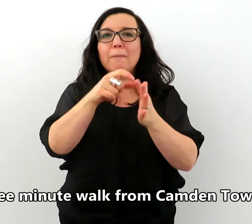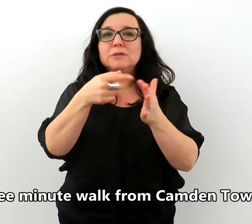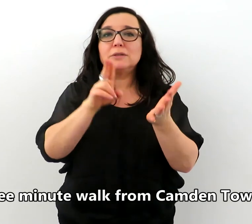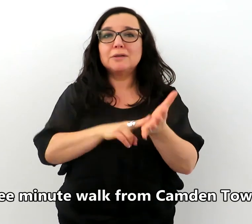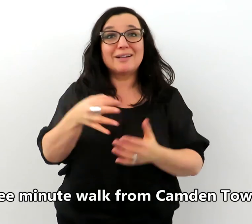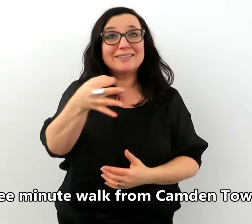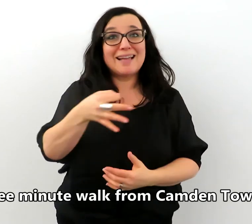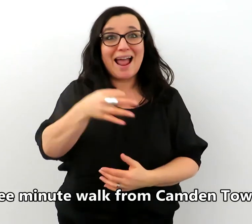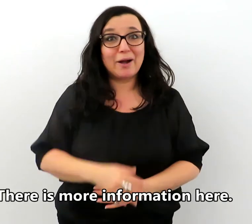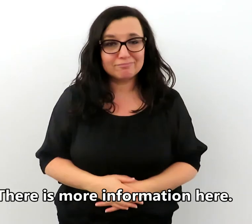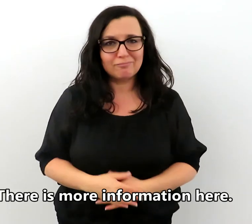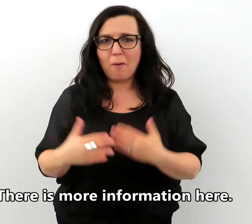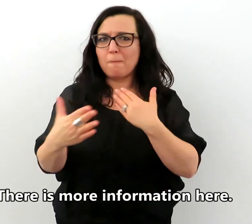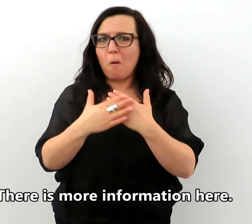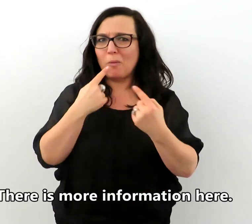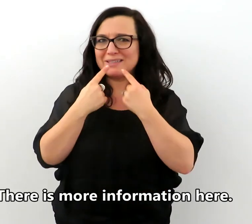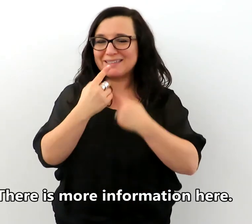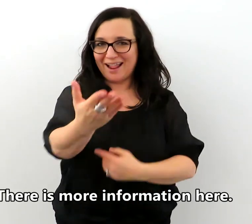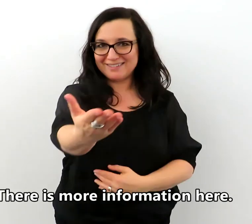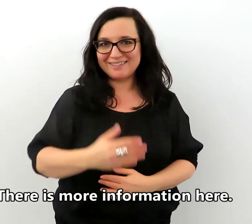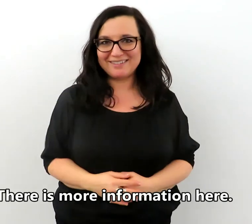there's more information here